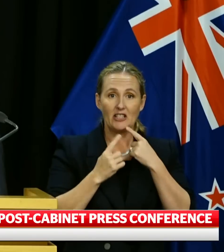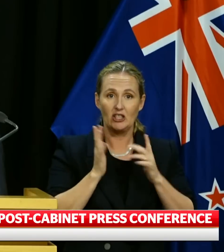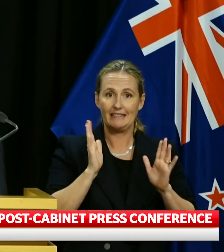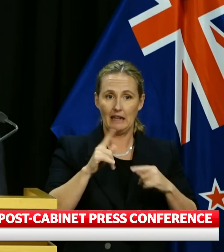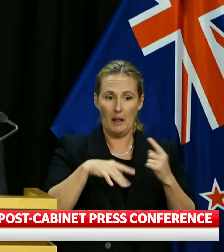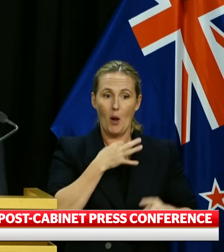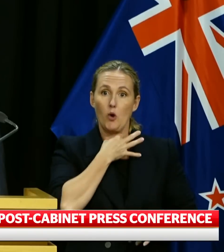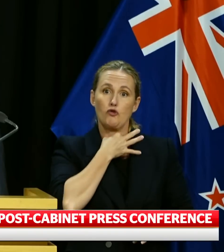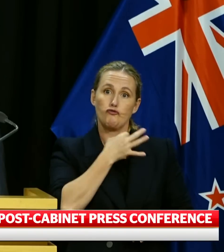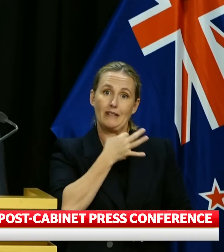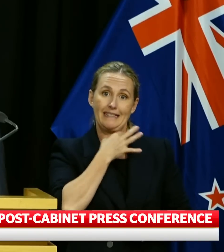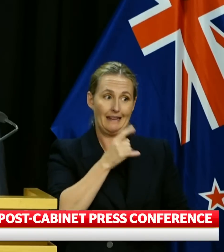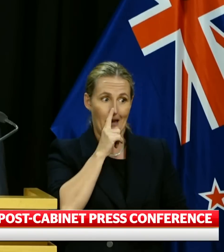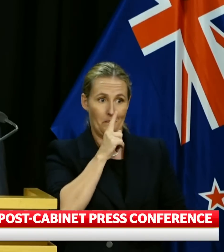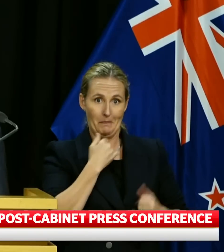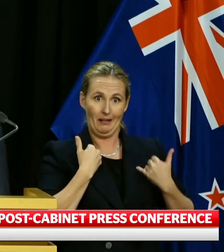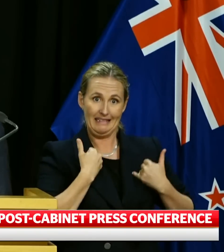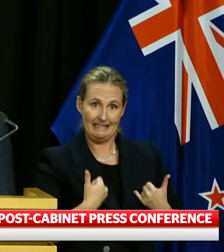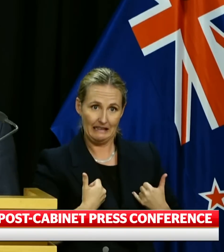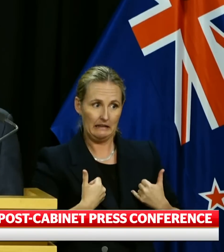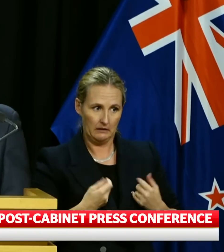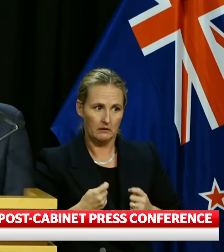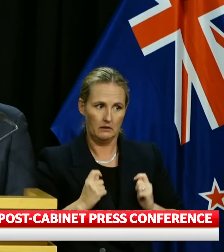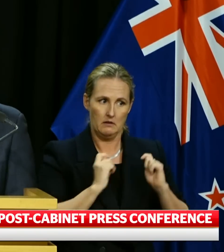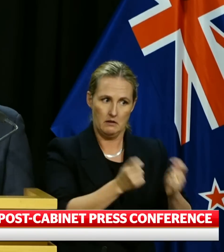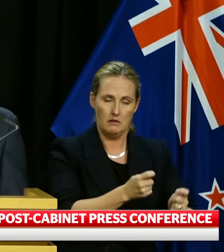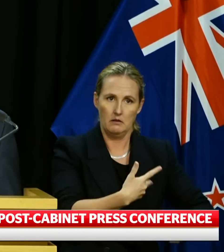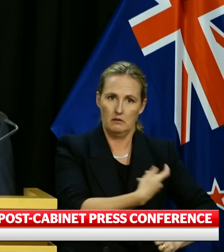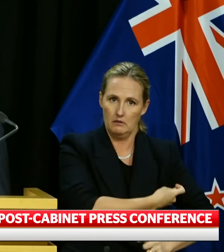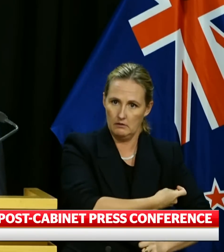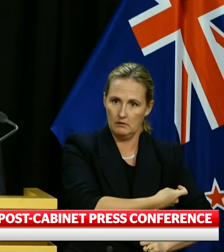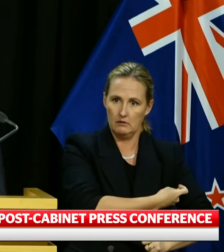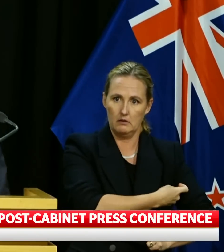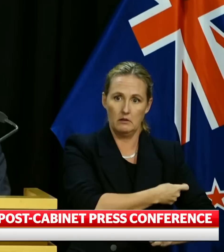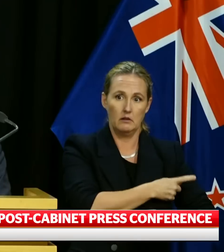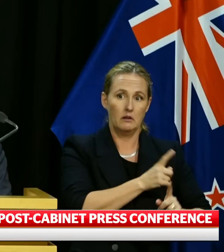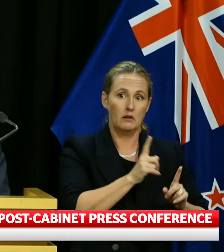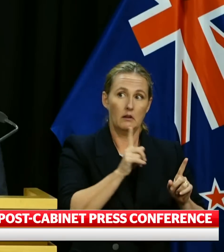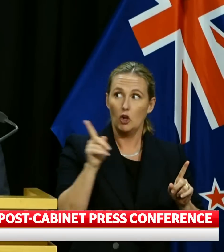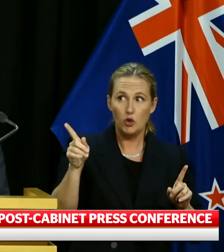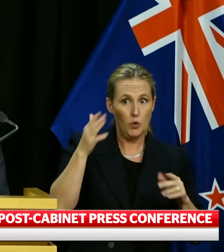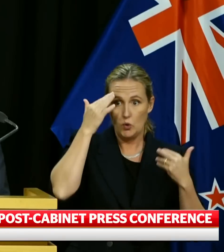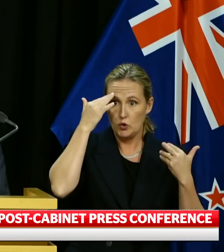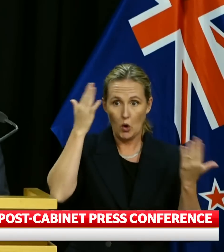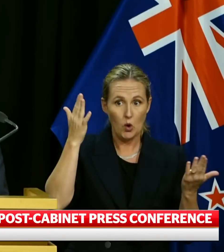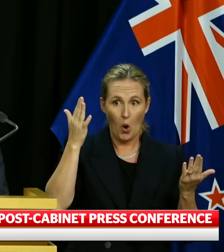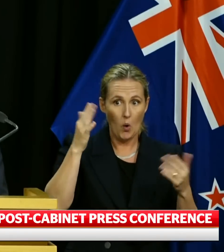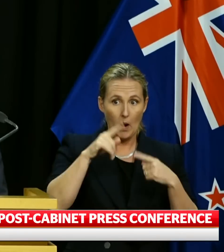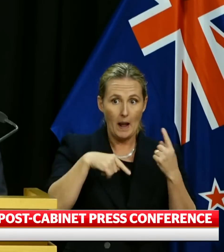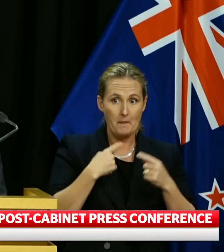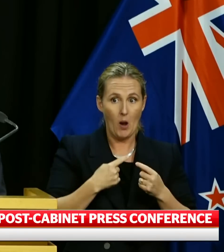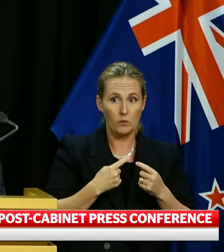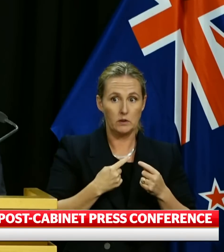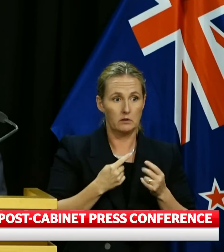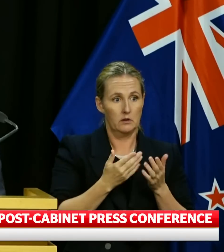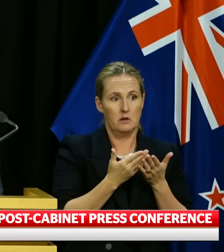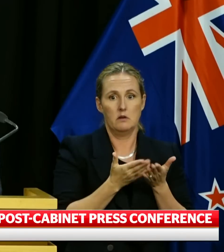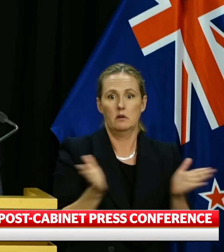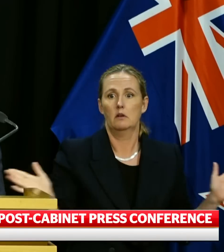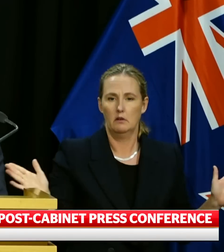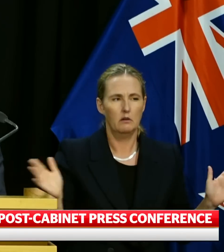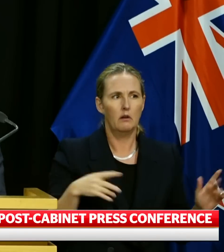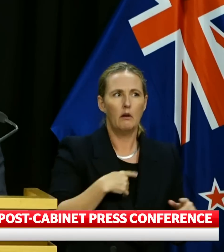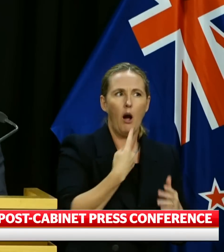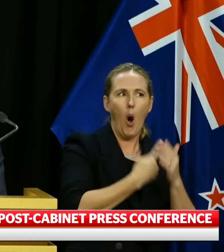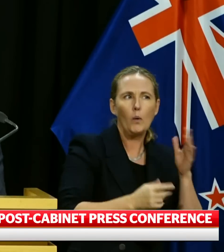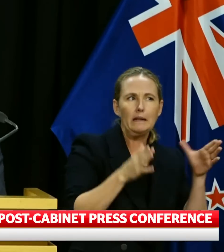for the older people, but it's not something that's come to your attention as something that needs to be extended further? Well, no further